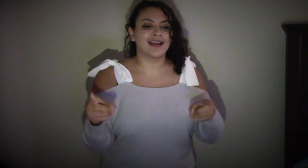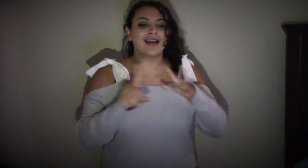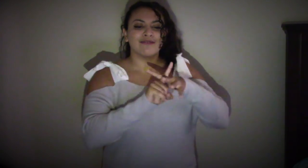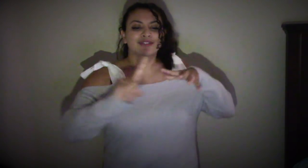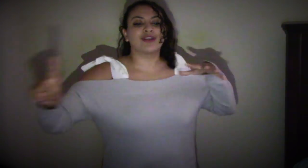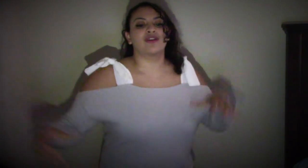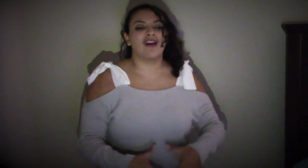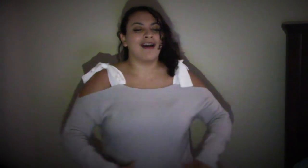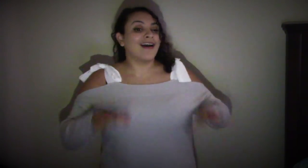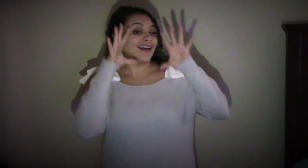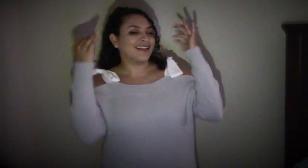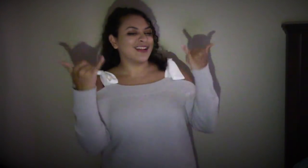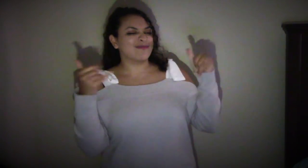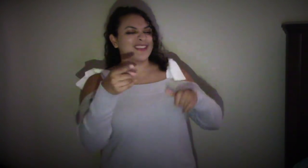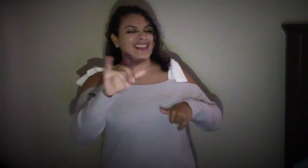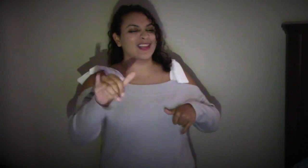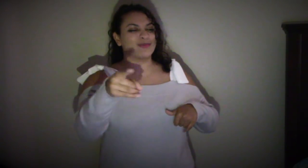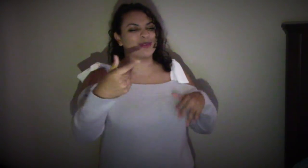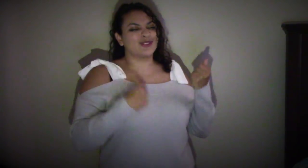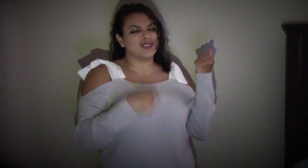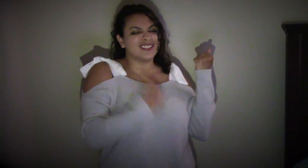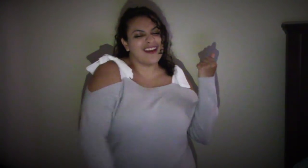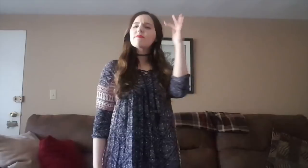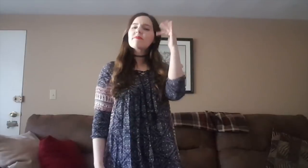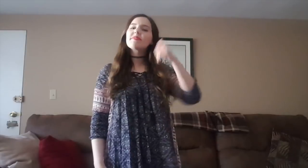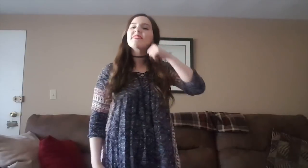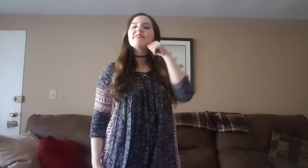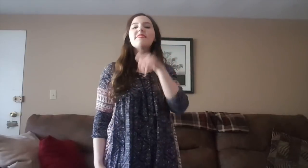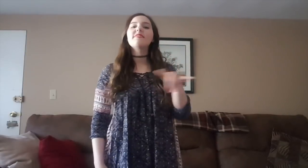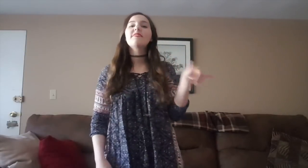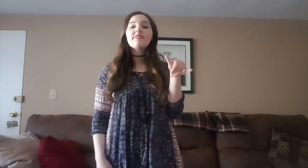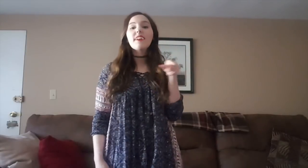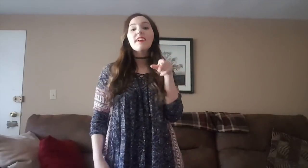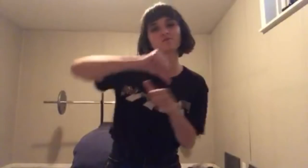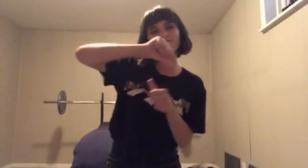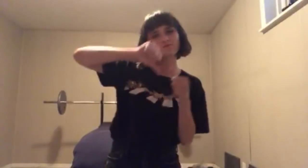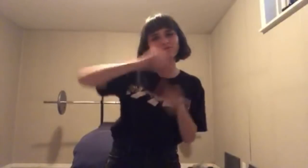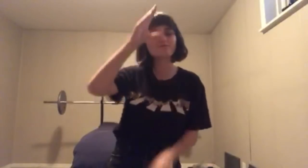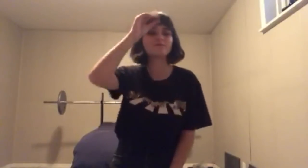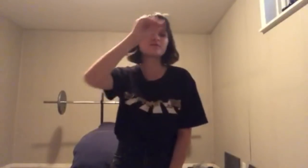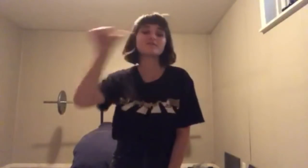here, cause every time you fall, I play with this kitty like you play with your guitar. Cause girls like yours, like yours.